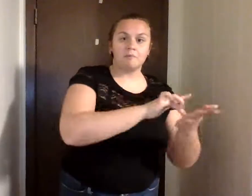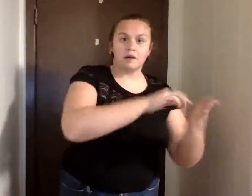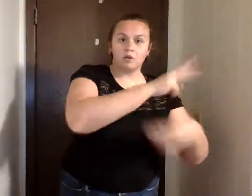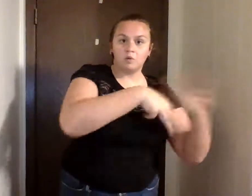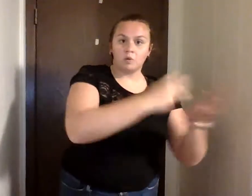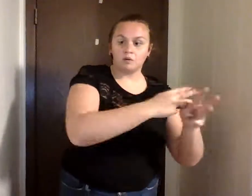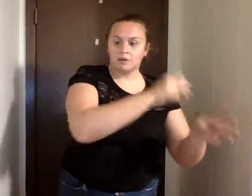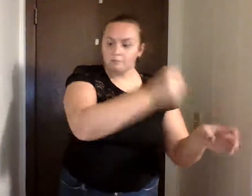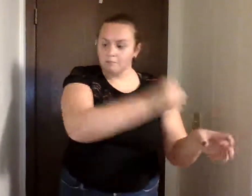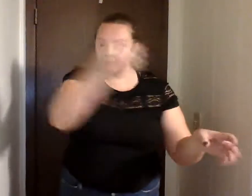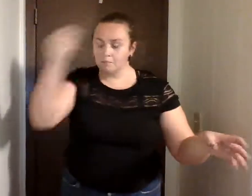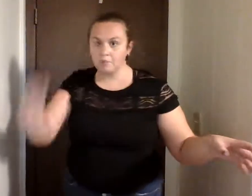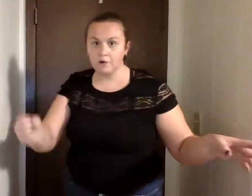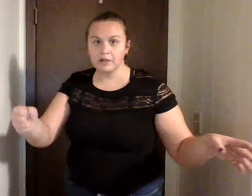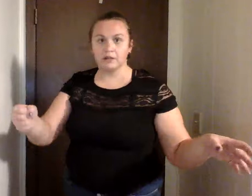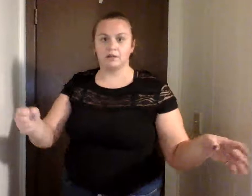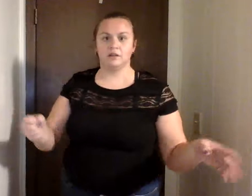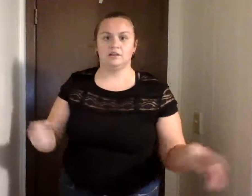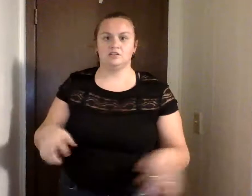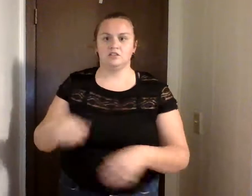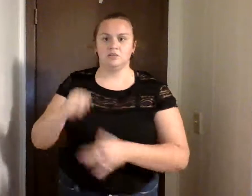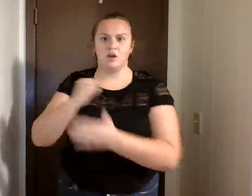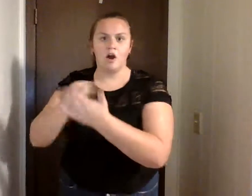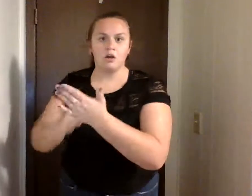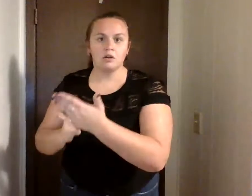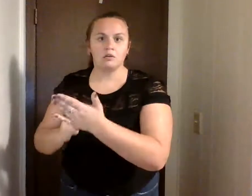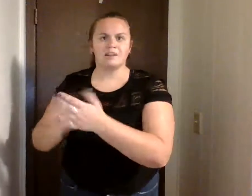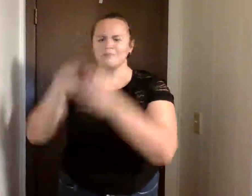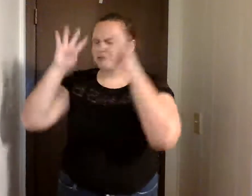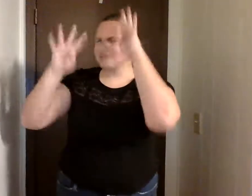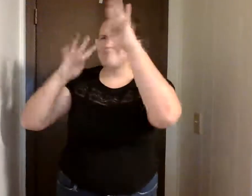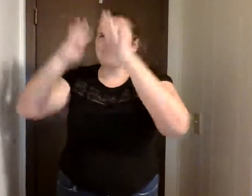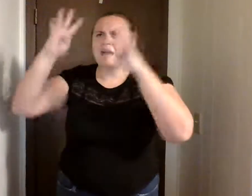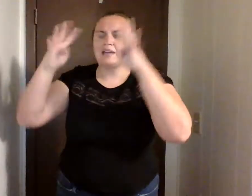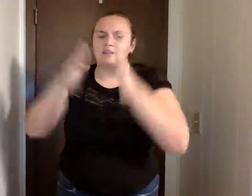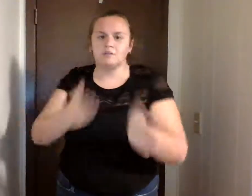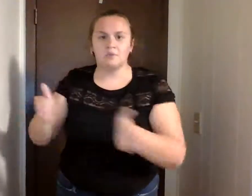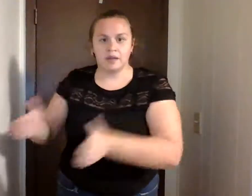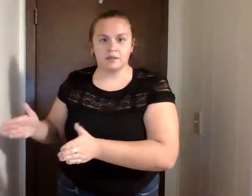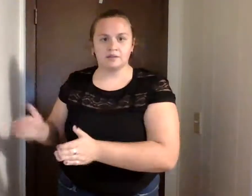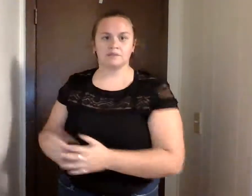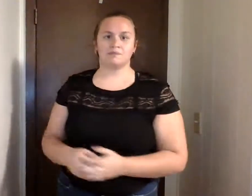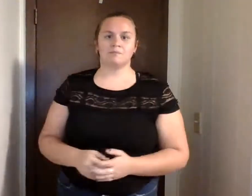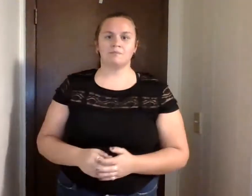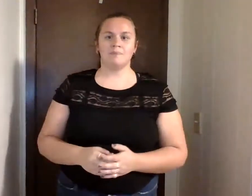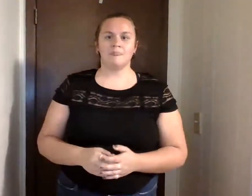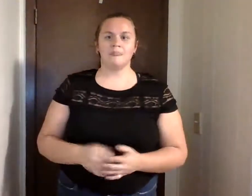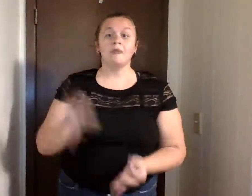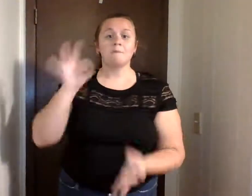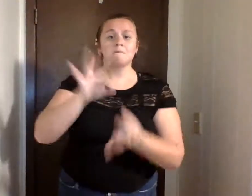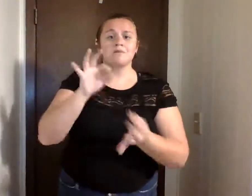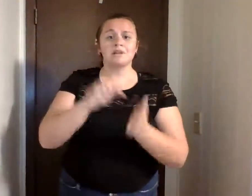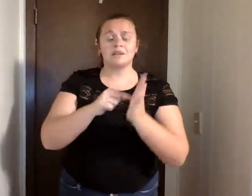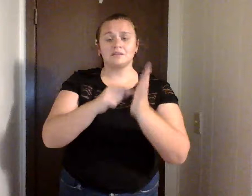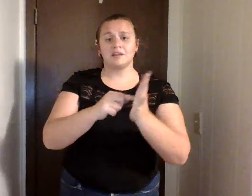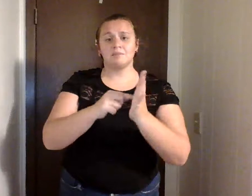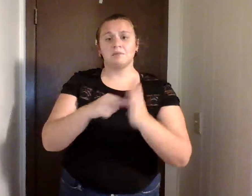art in the most imaginative ways. A perfect example of this is Spanish contemporary